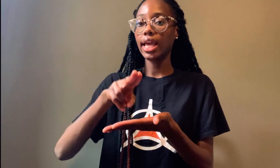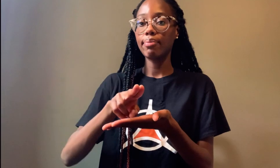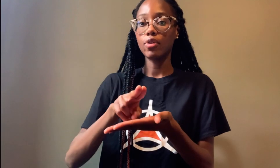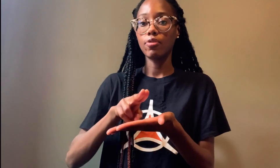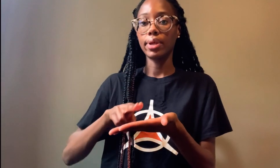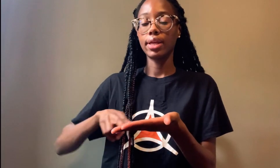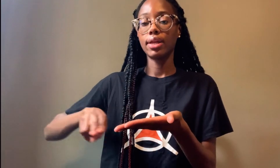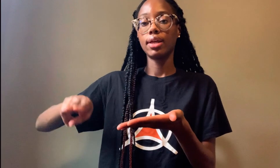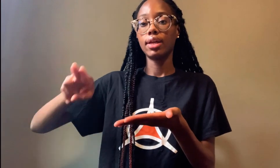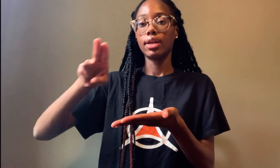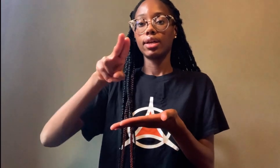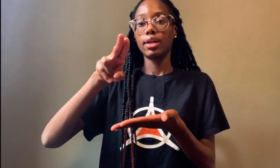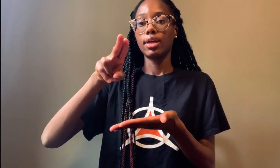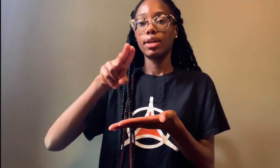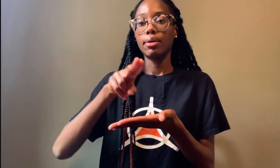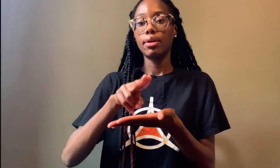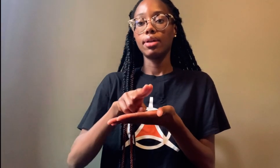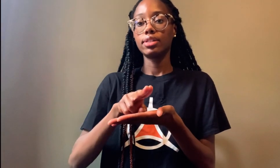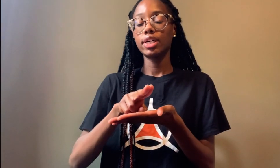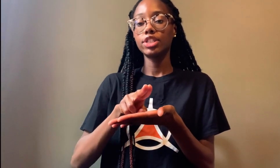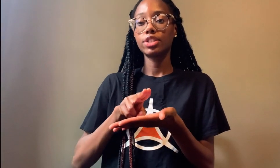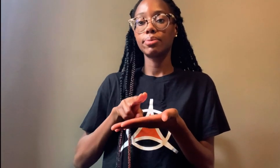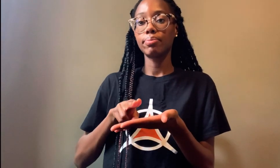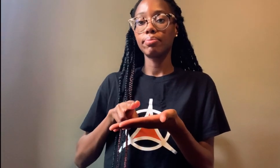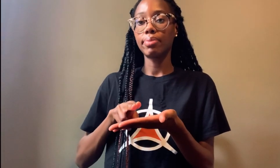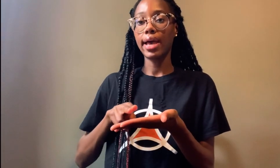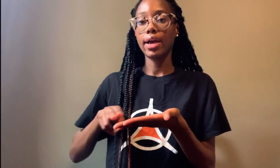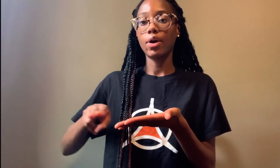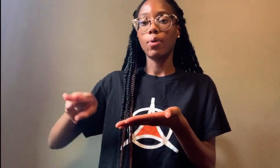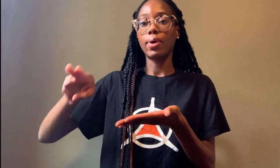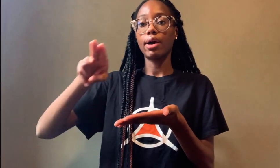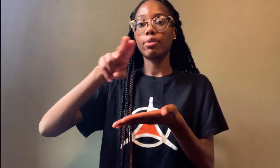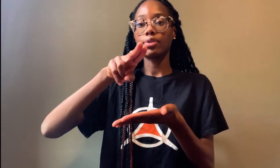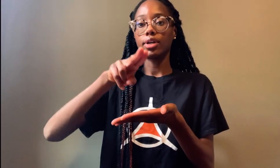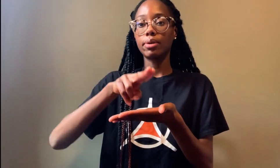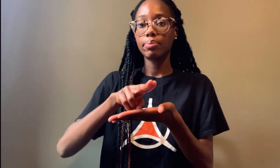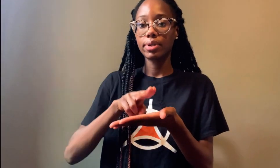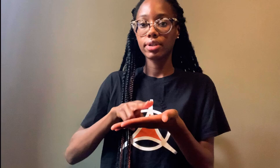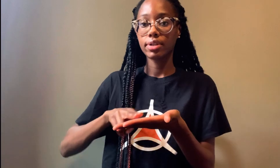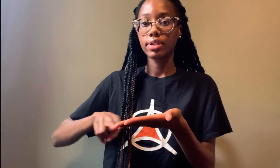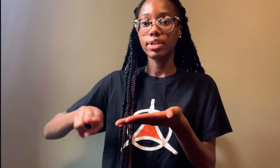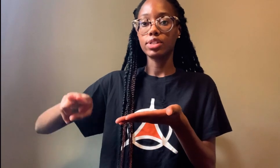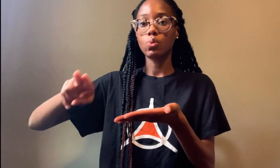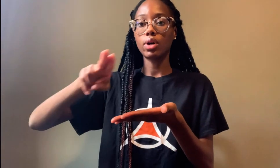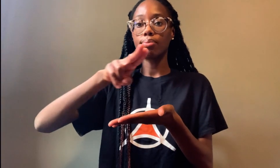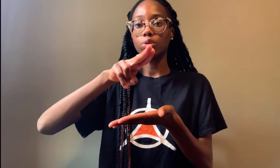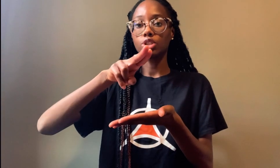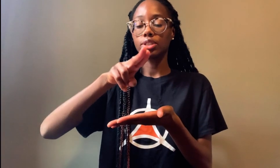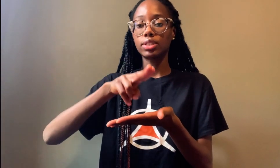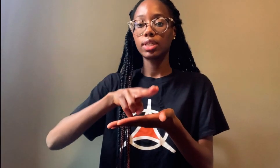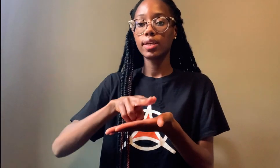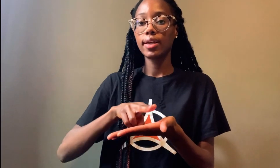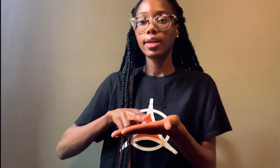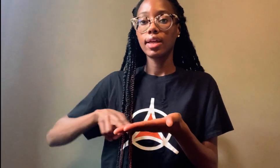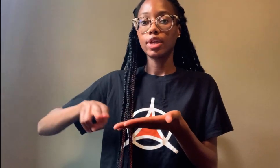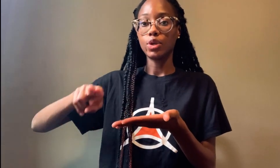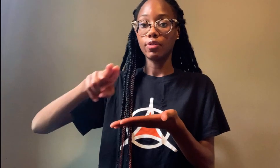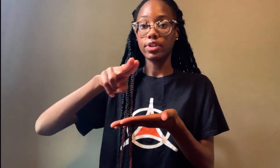Same movement. Touch, back, around, up. It's one motion. University.